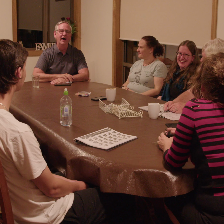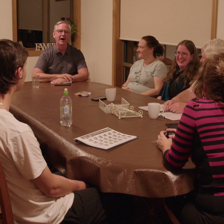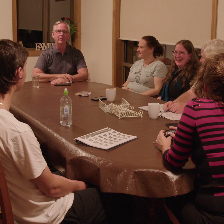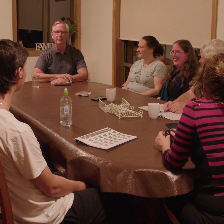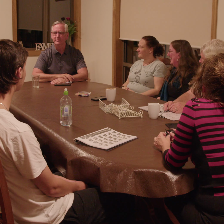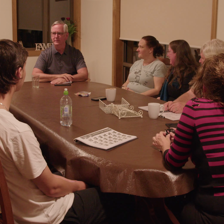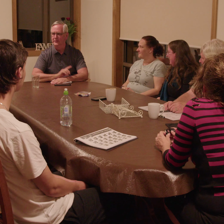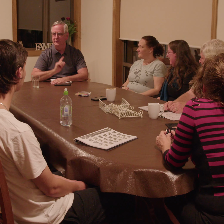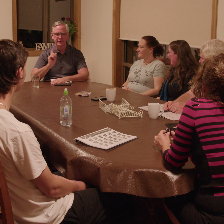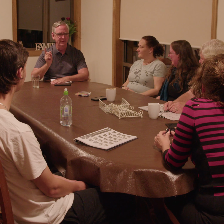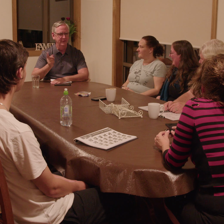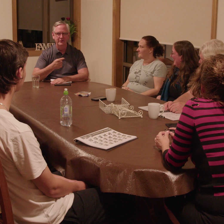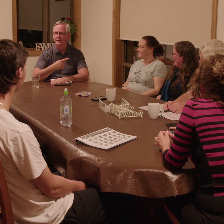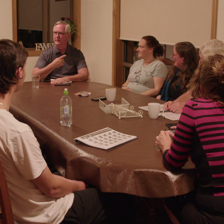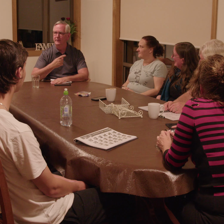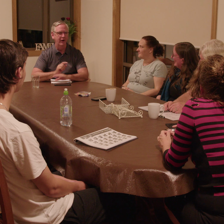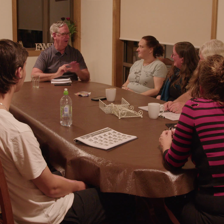United States of America.